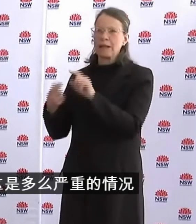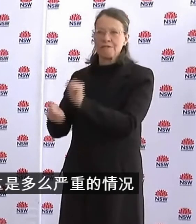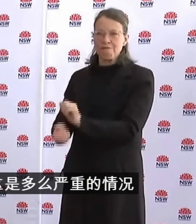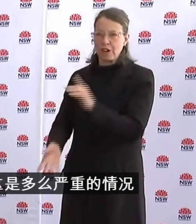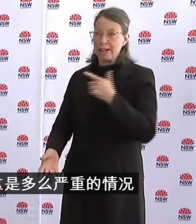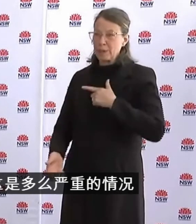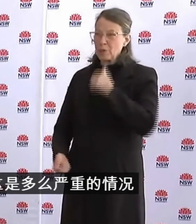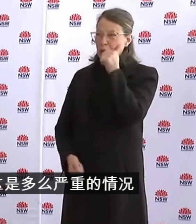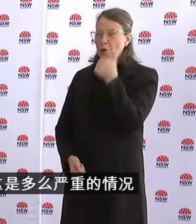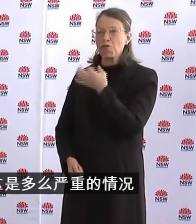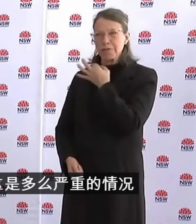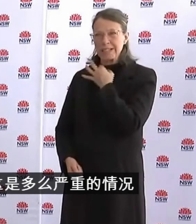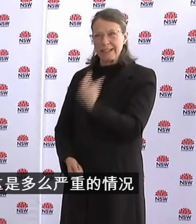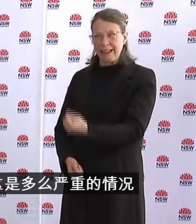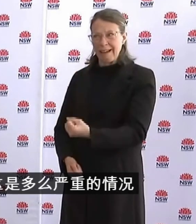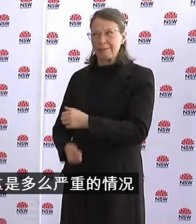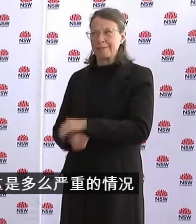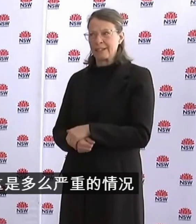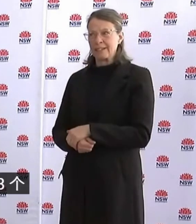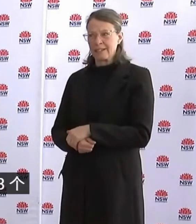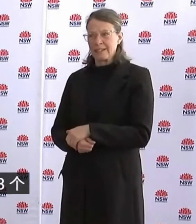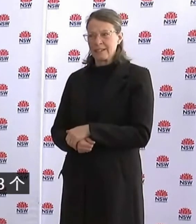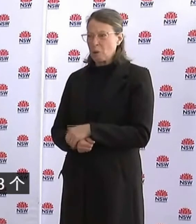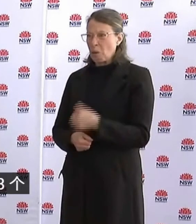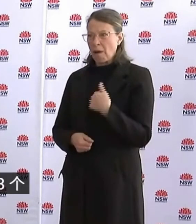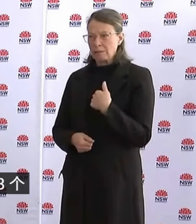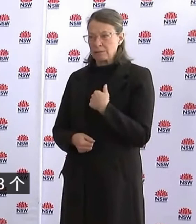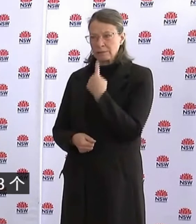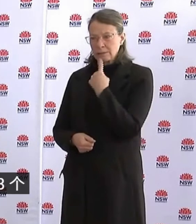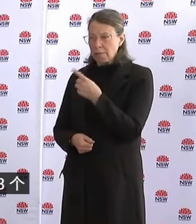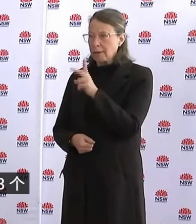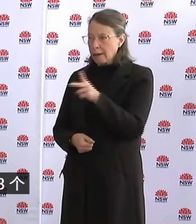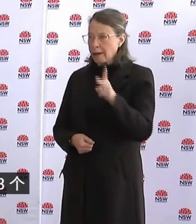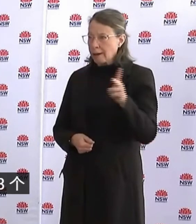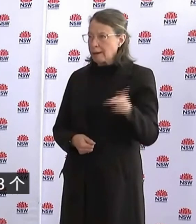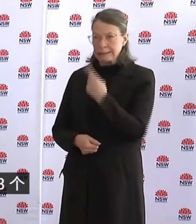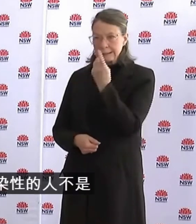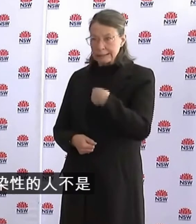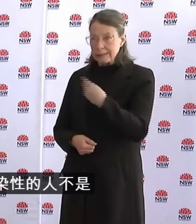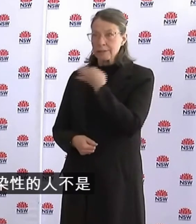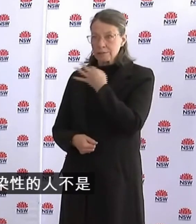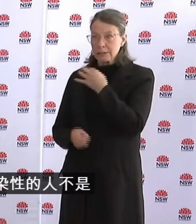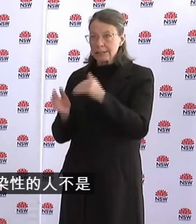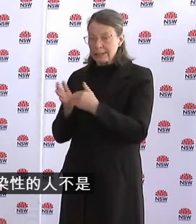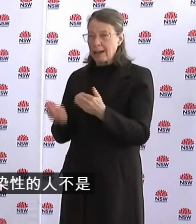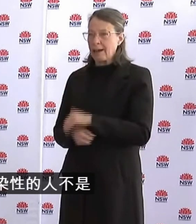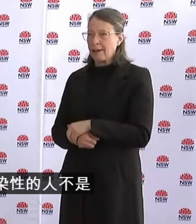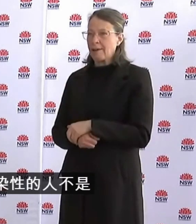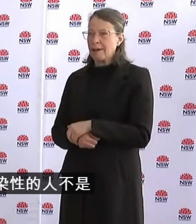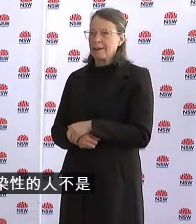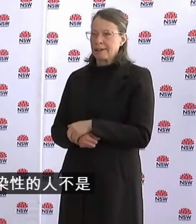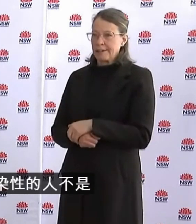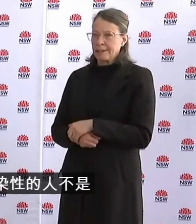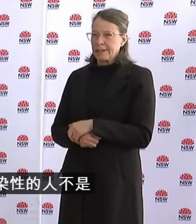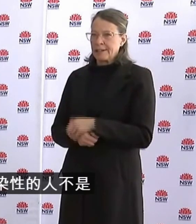can't underscore what a serious situation we're in at the moment. The fact that we have 48 people who are infectious in the